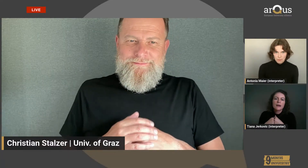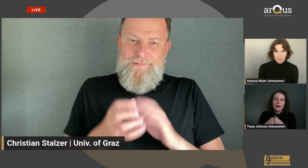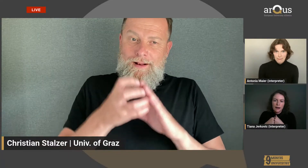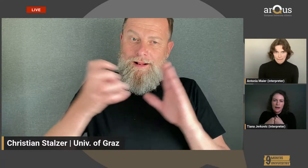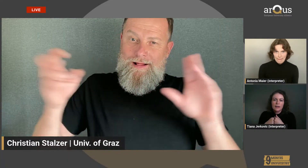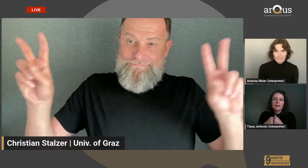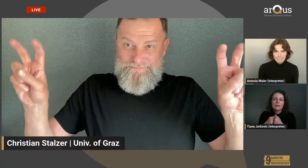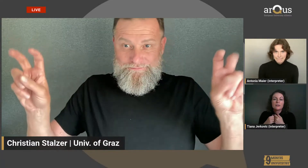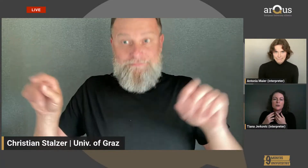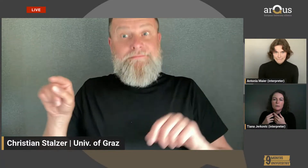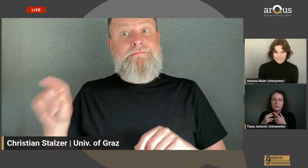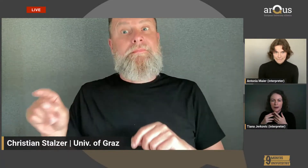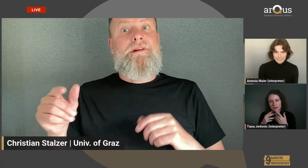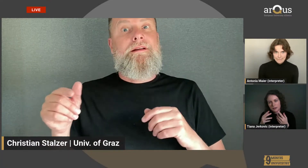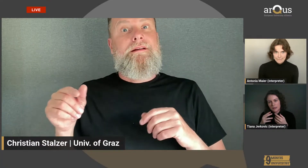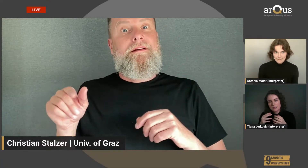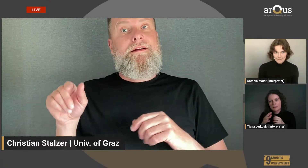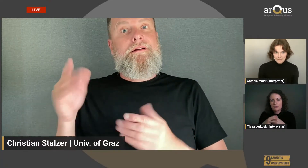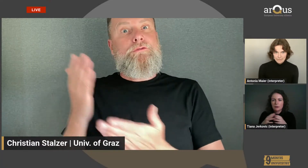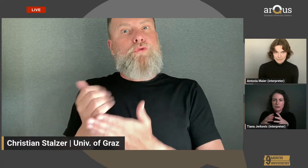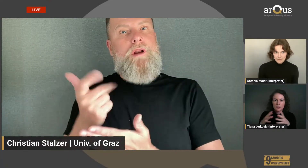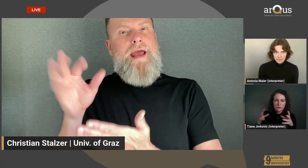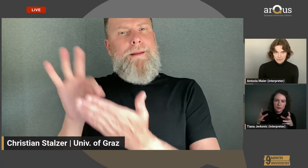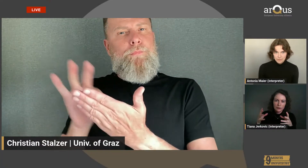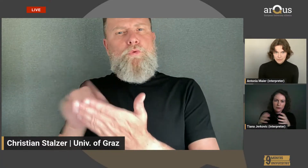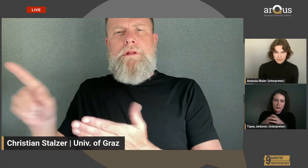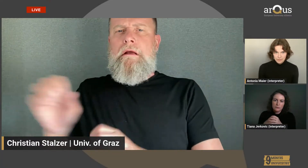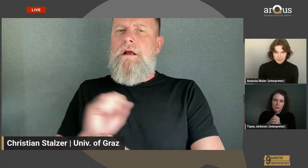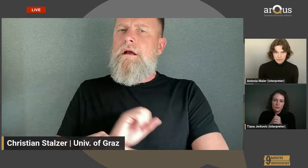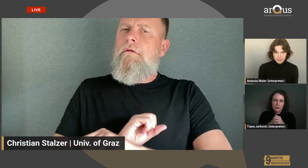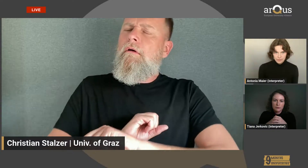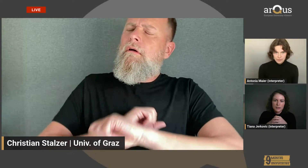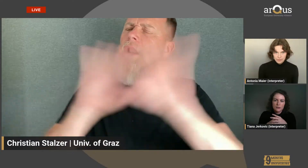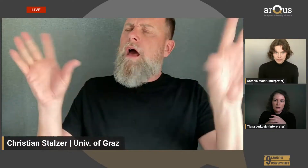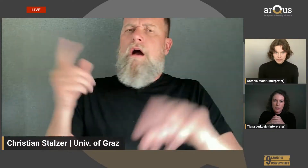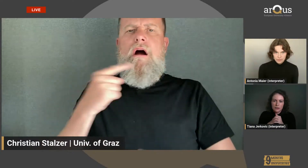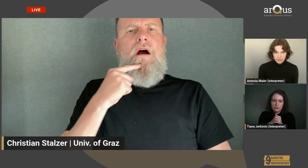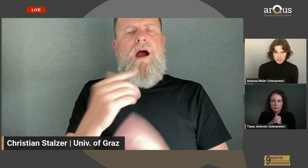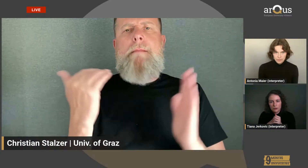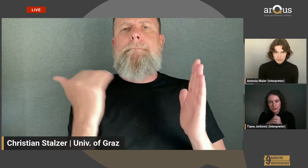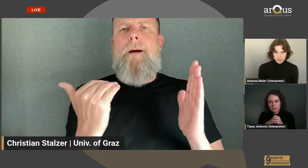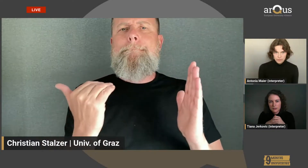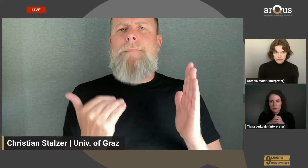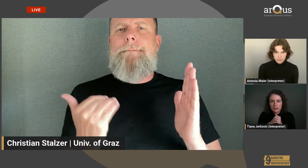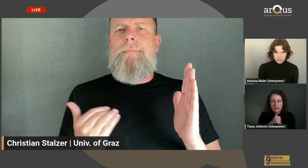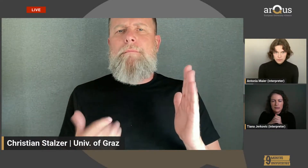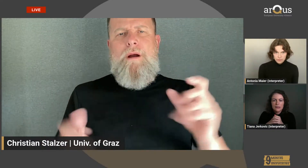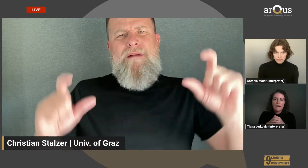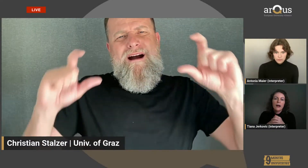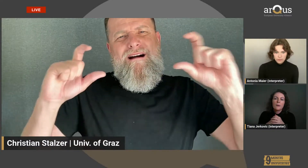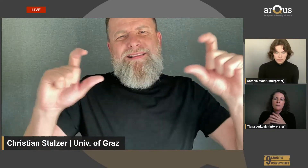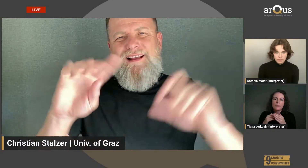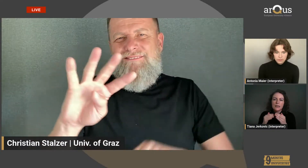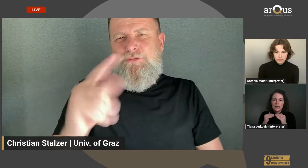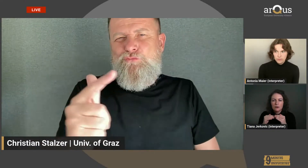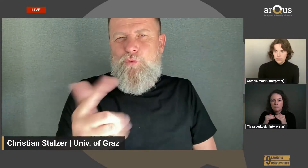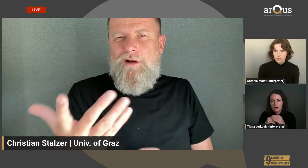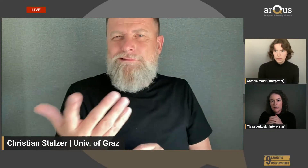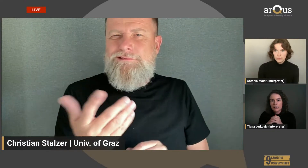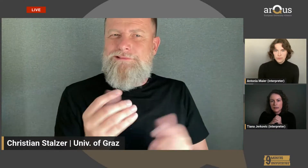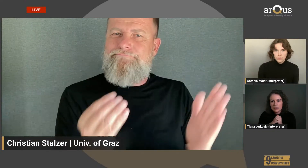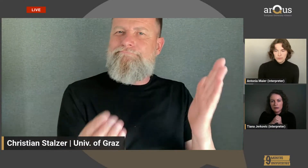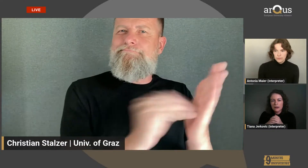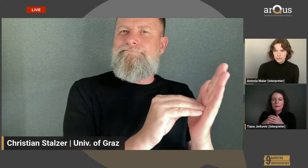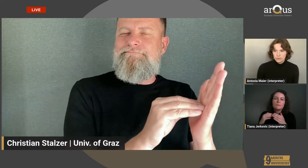UNCRPD and I know this is a very long term with Convention on the Rights of Persons with Disabilities, but they have